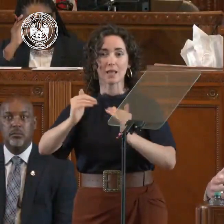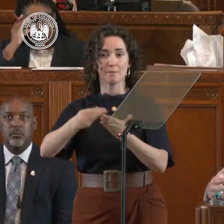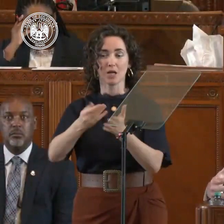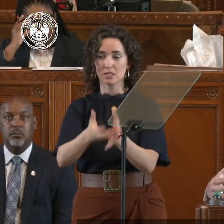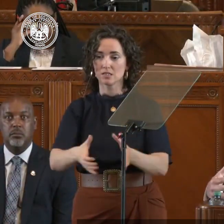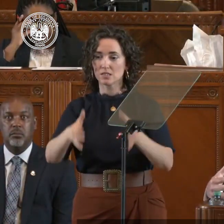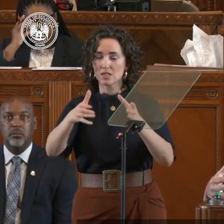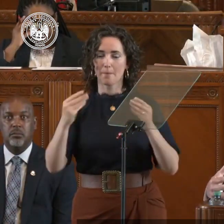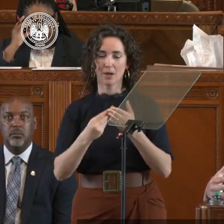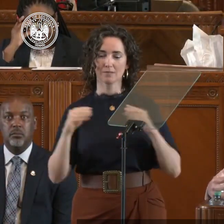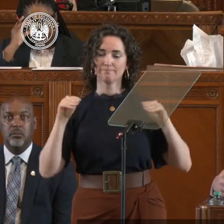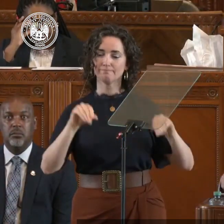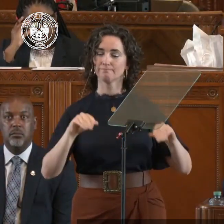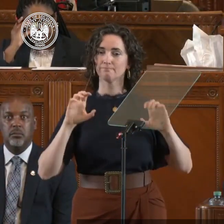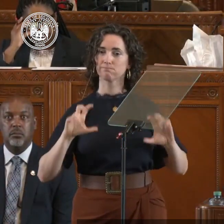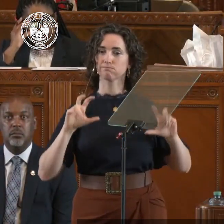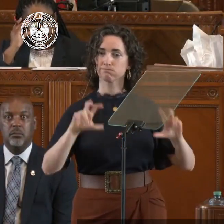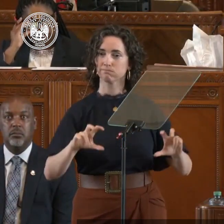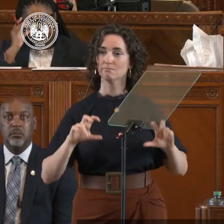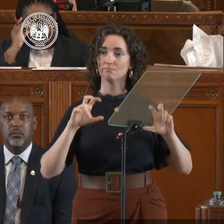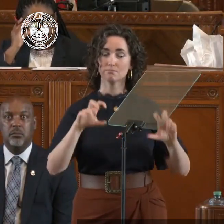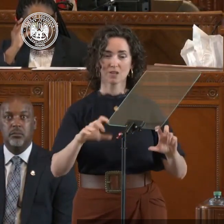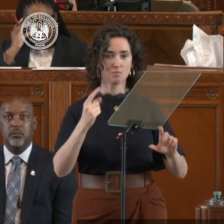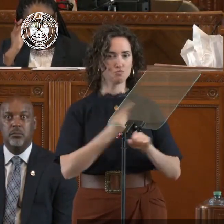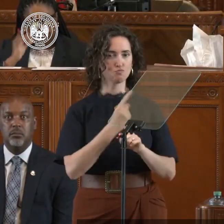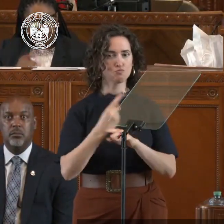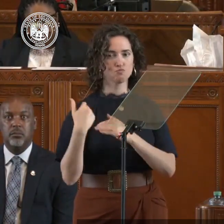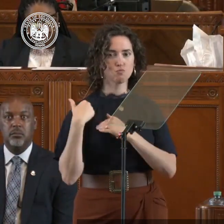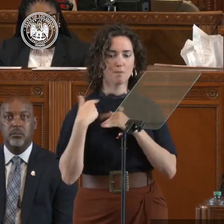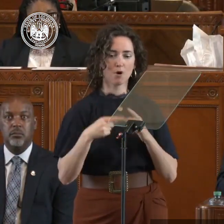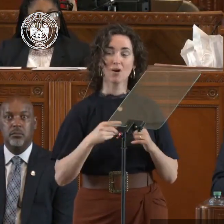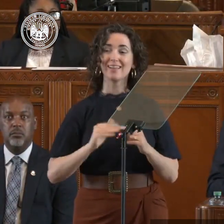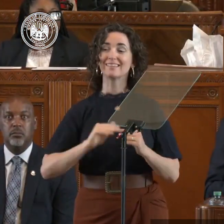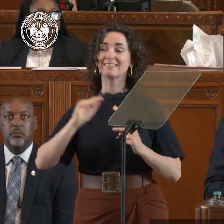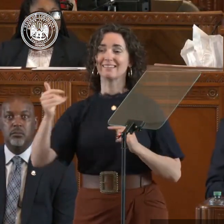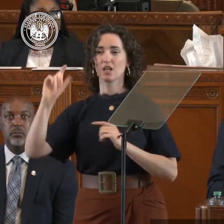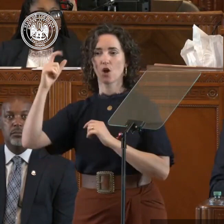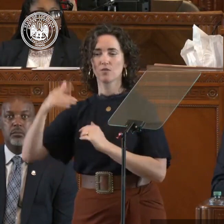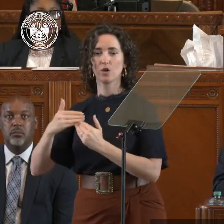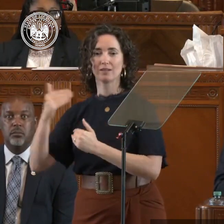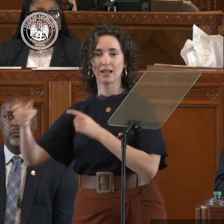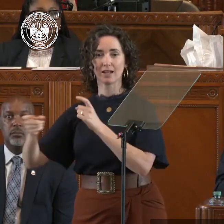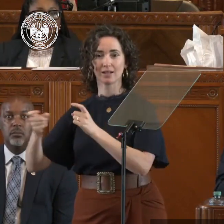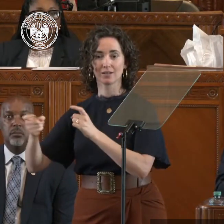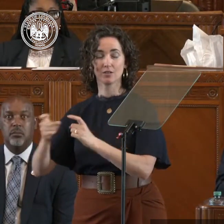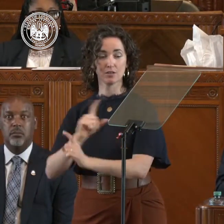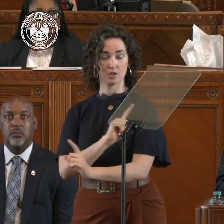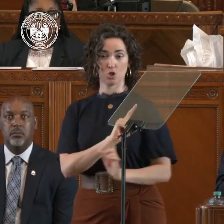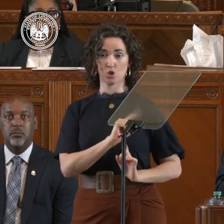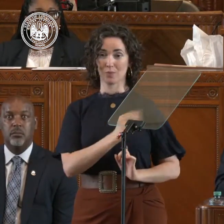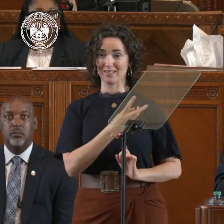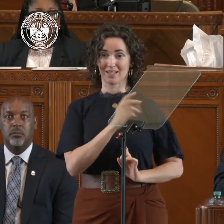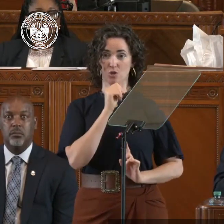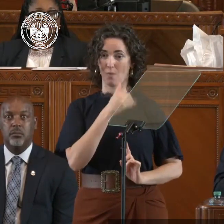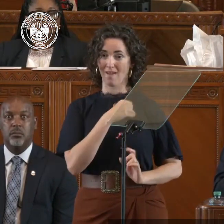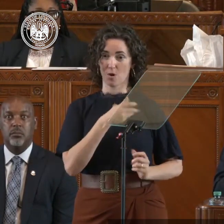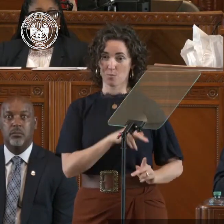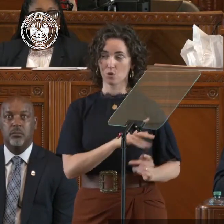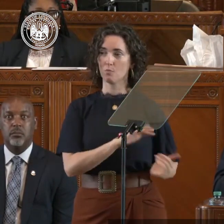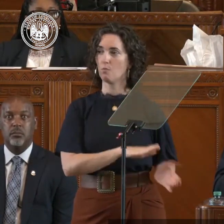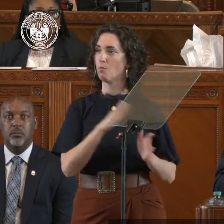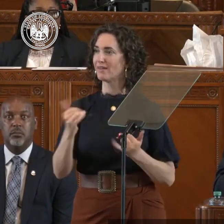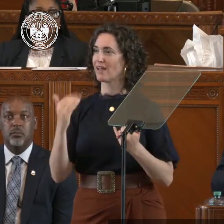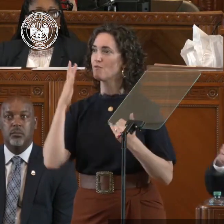governor and legislature opportunities and stabilities that we did not have in 2016.